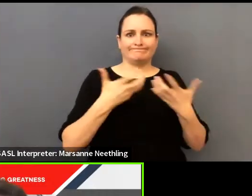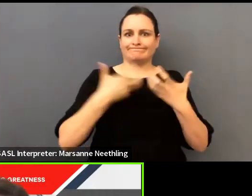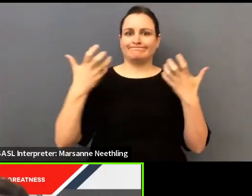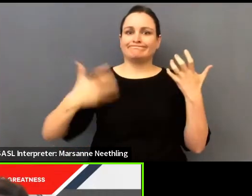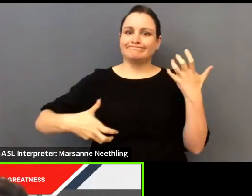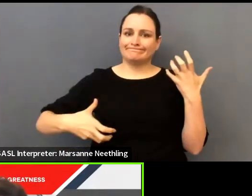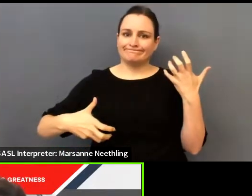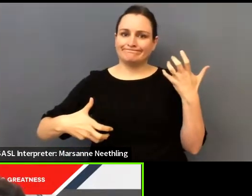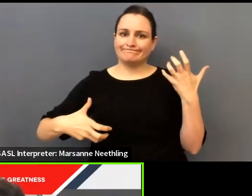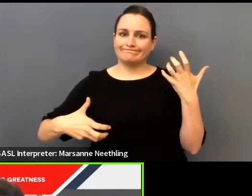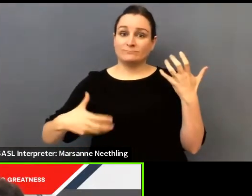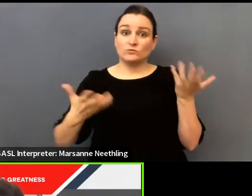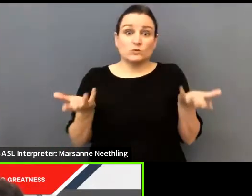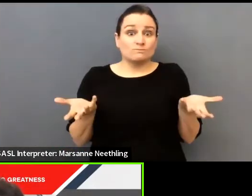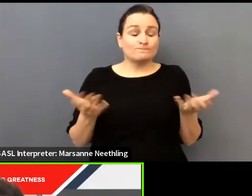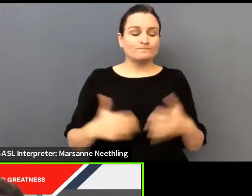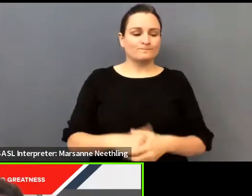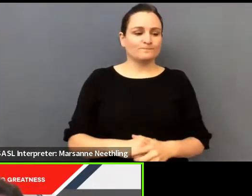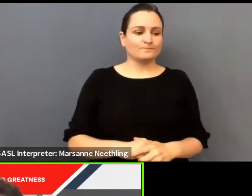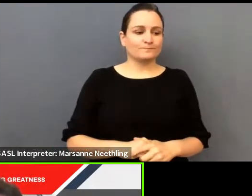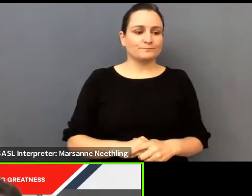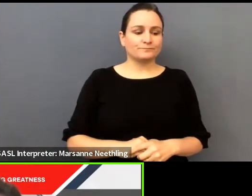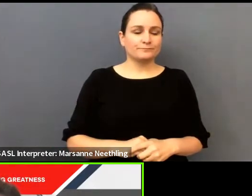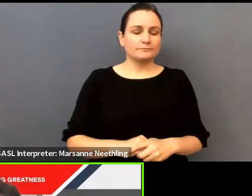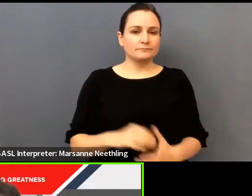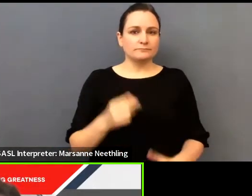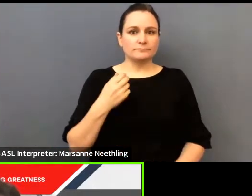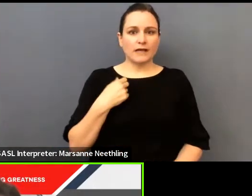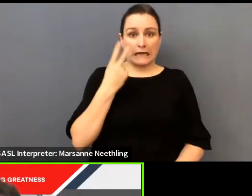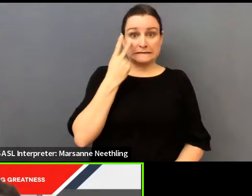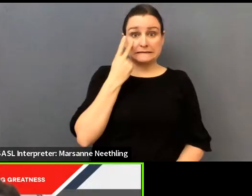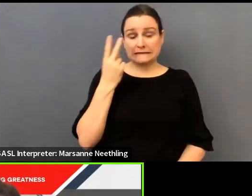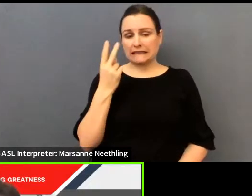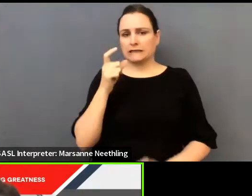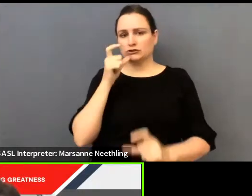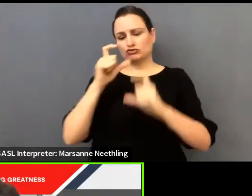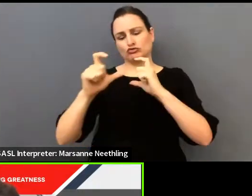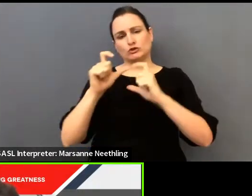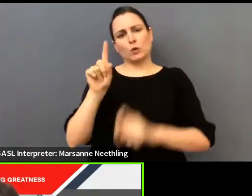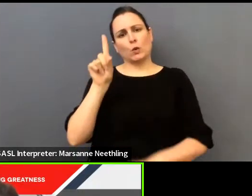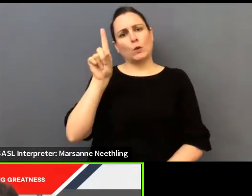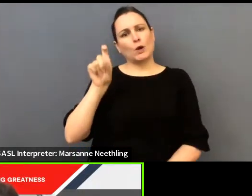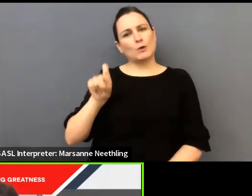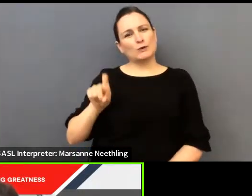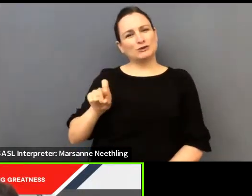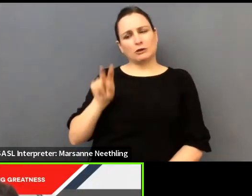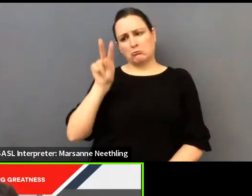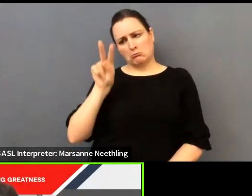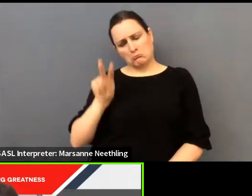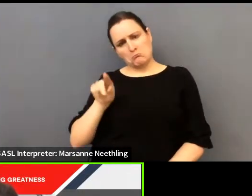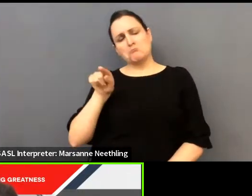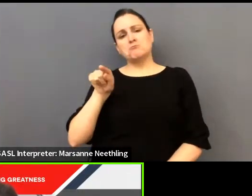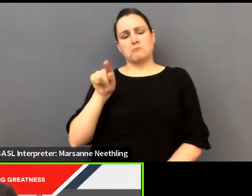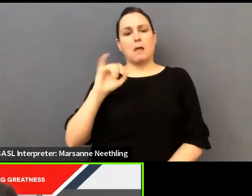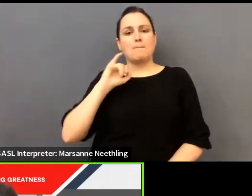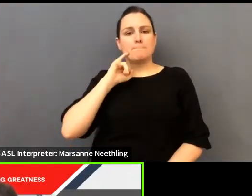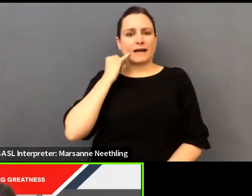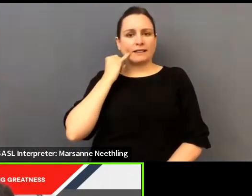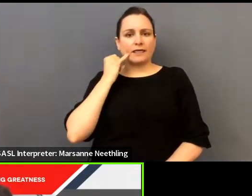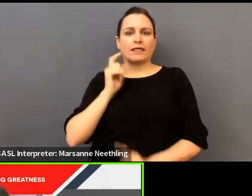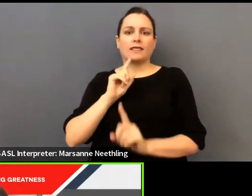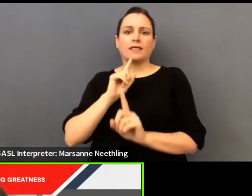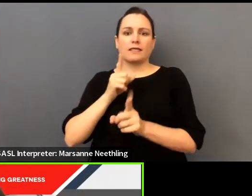I saw that in the Q&A that Marty indicated that